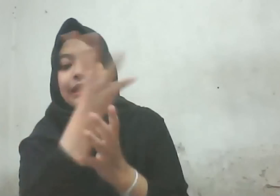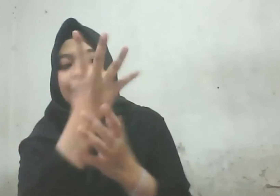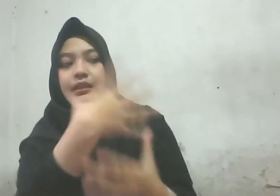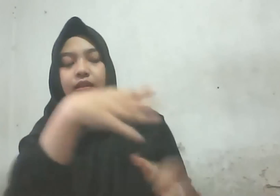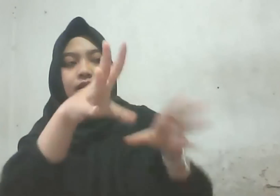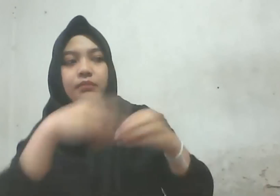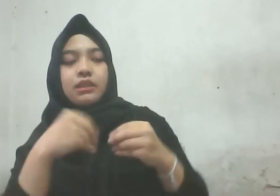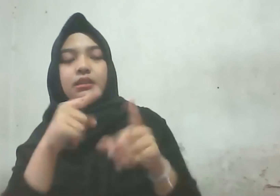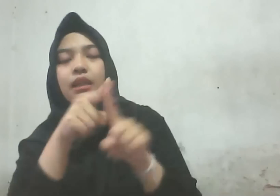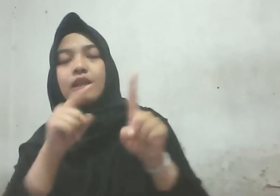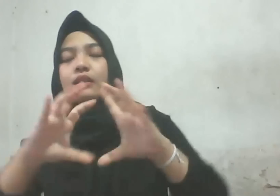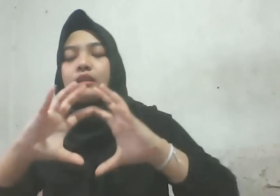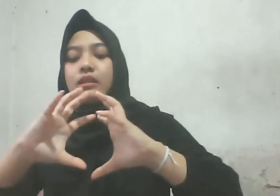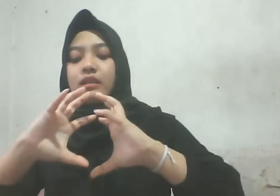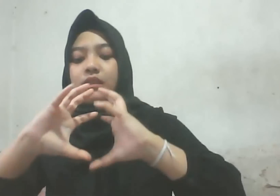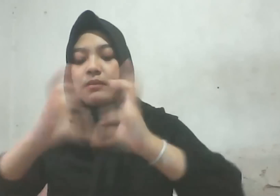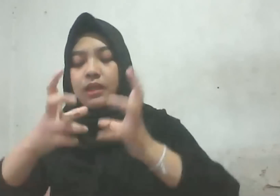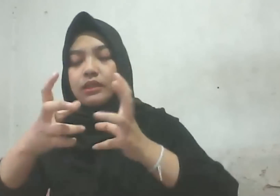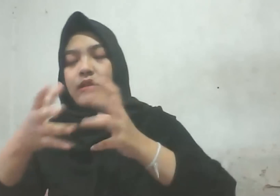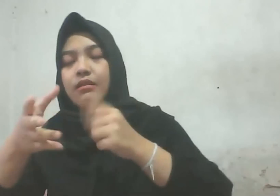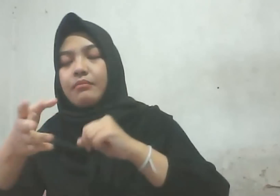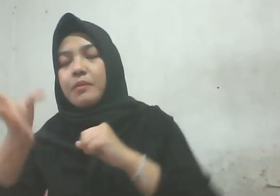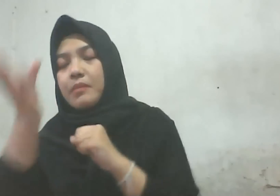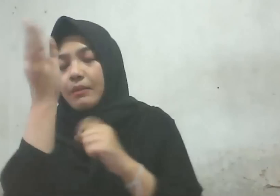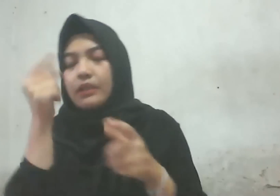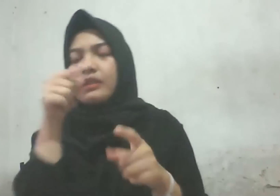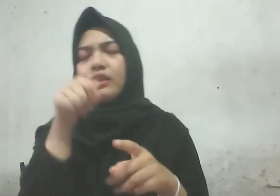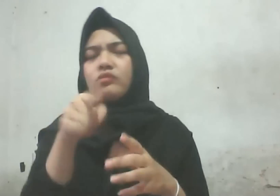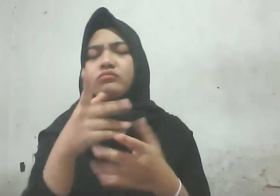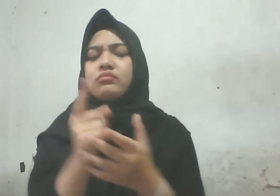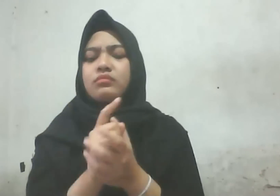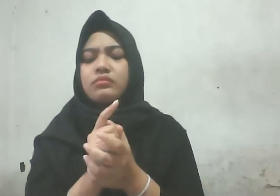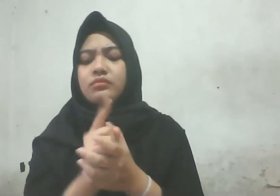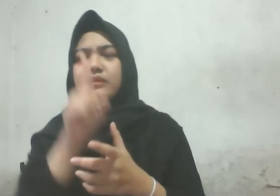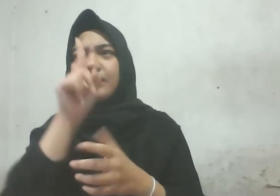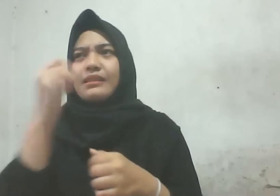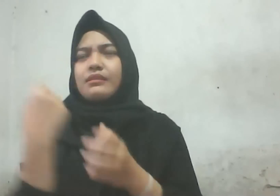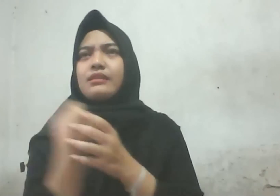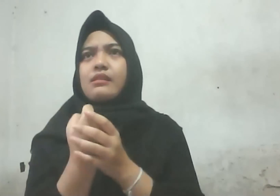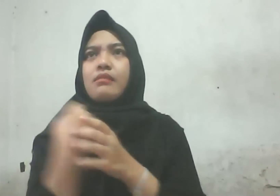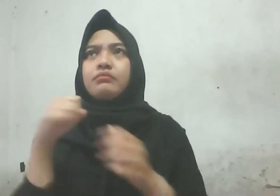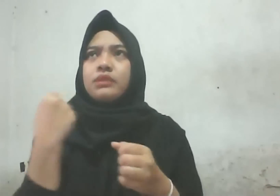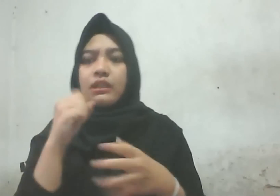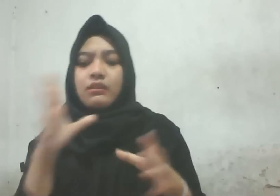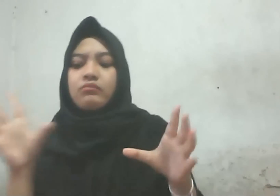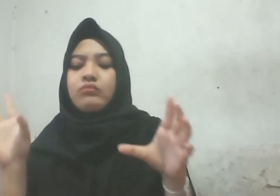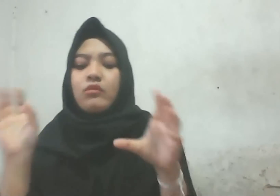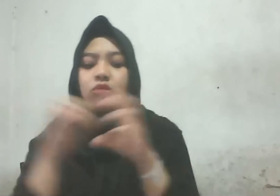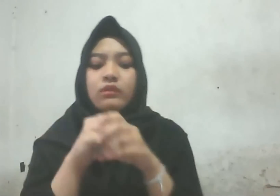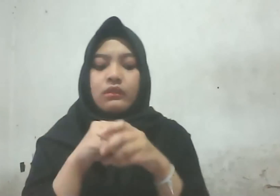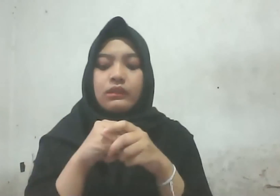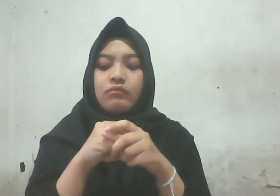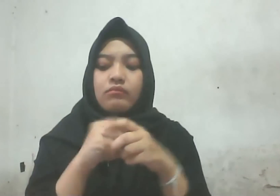should never be transplanted into the global south for two